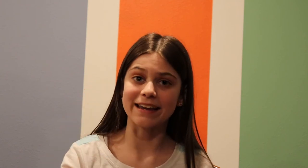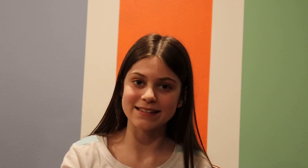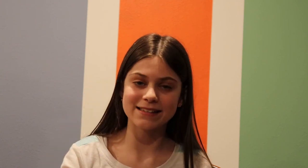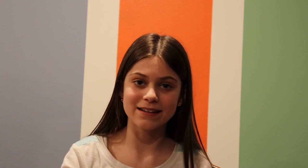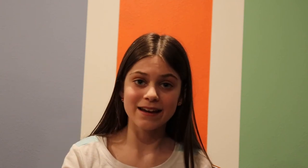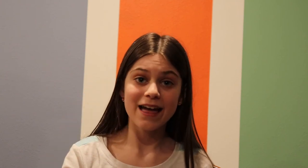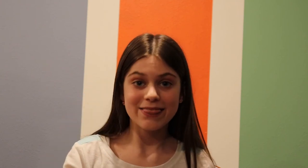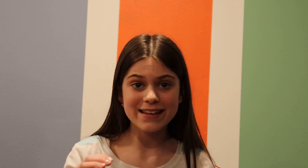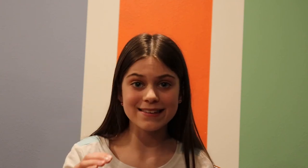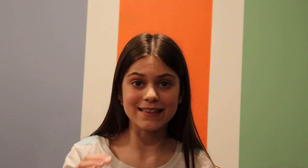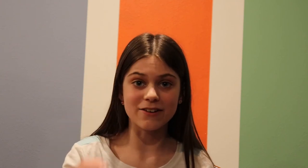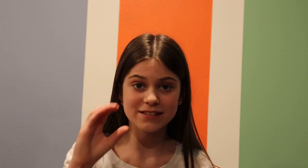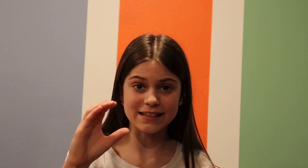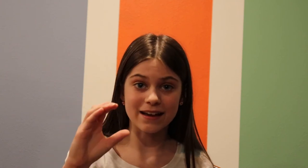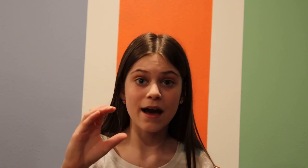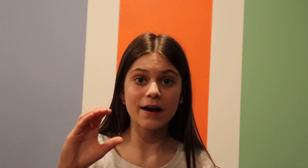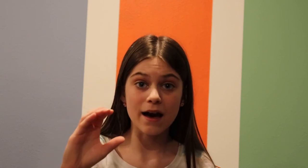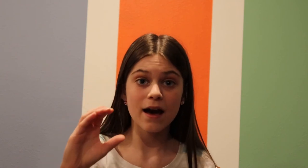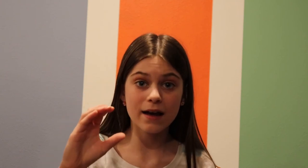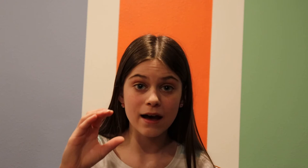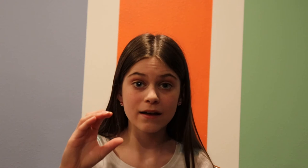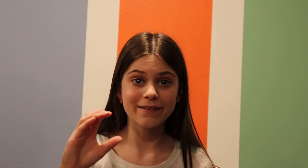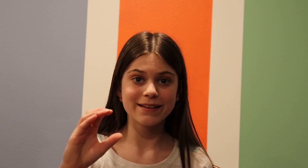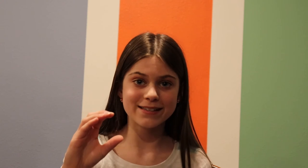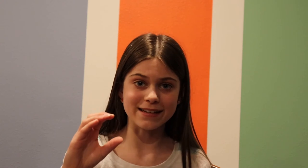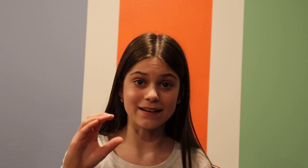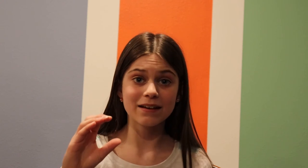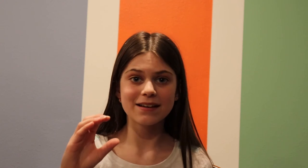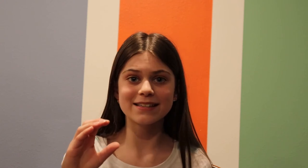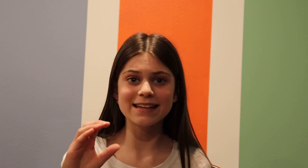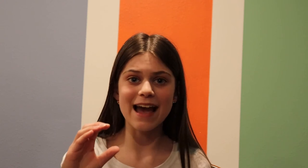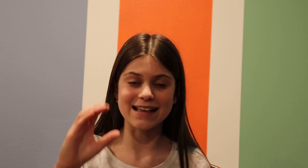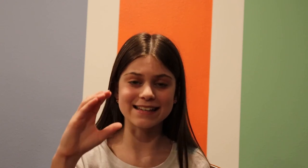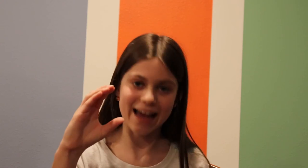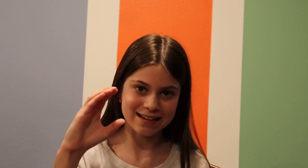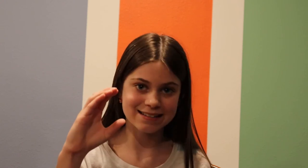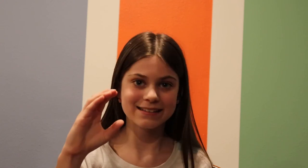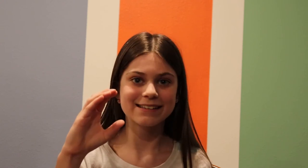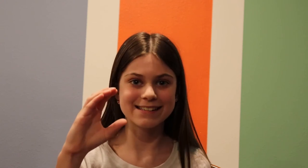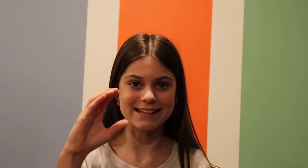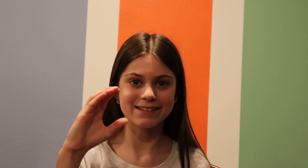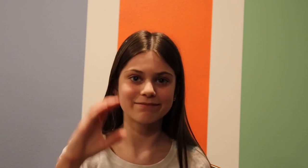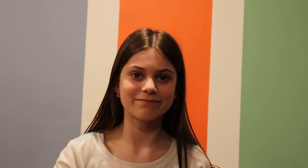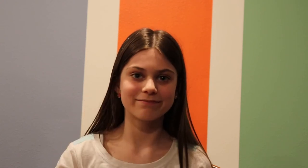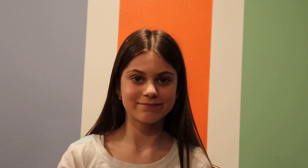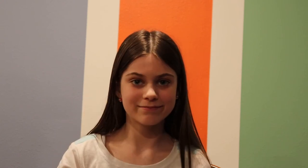Nice. This is the letter C. K, K, C. C as in cat. C.